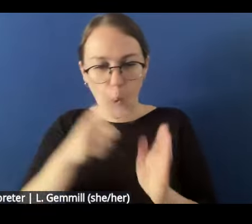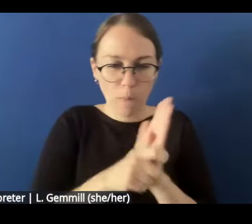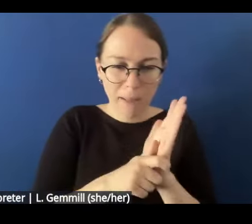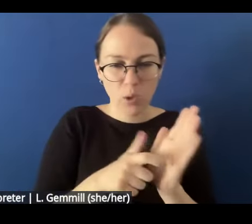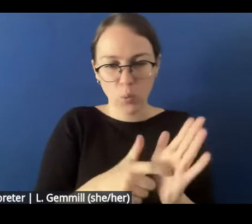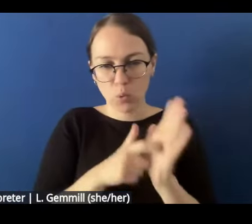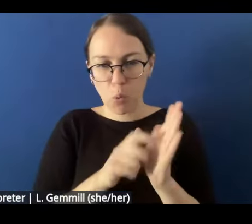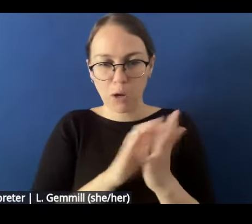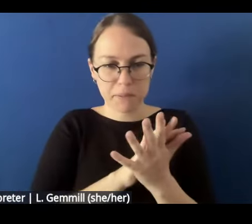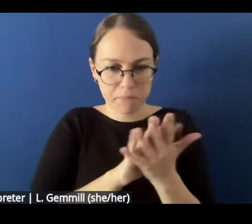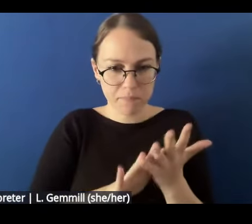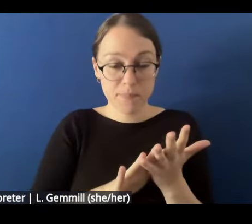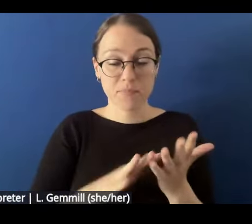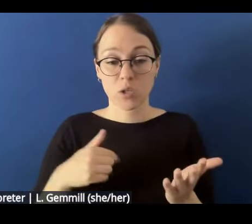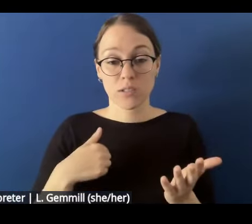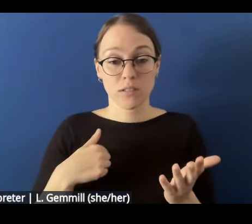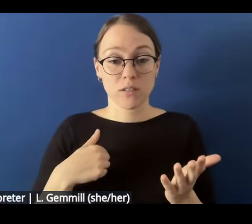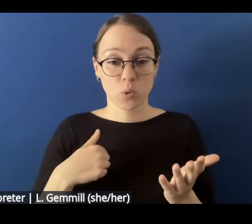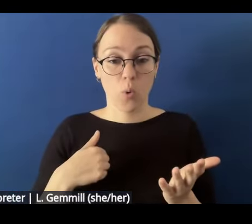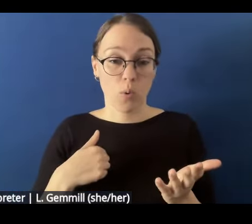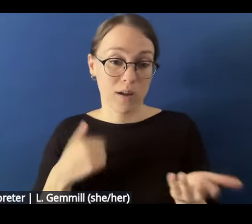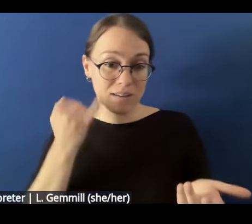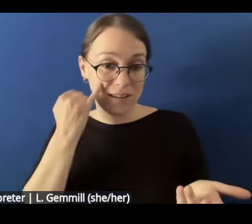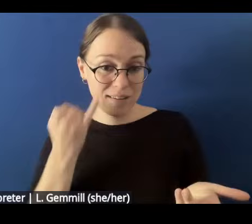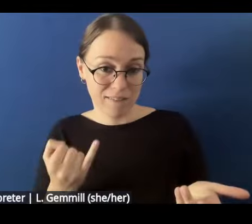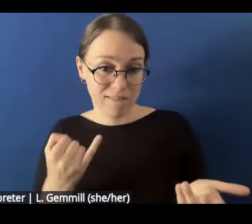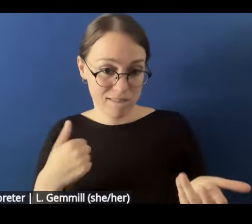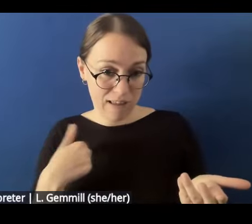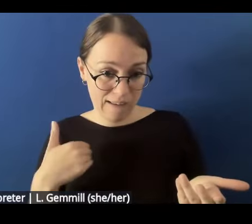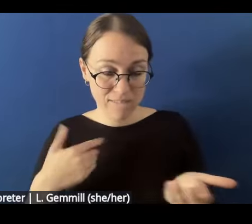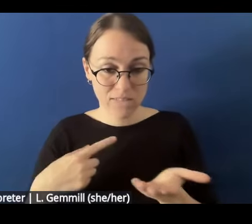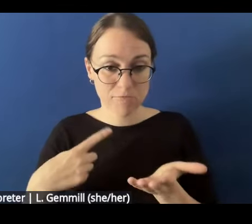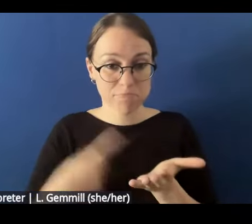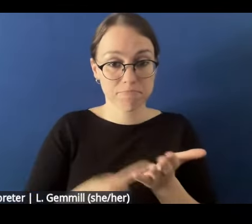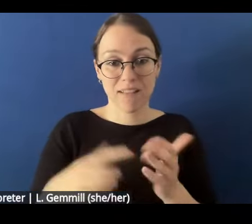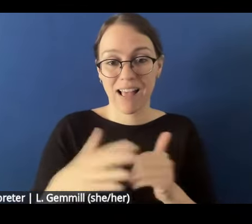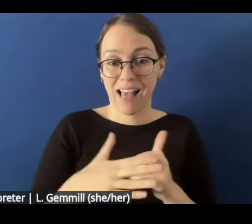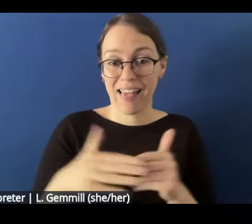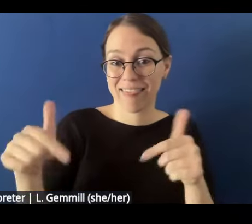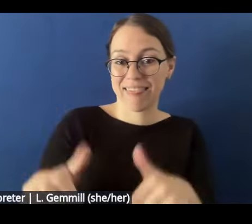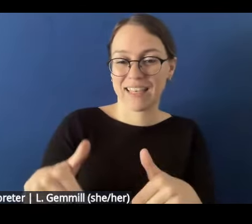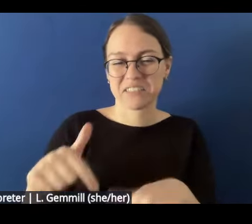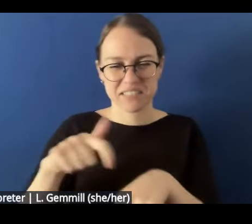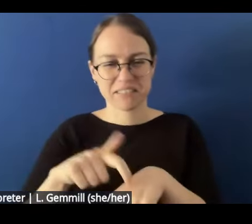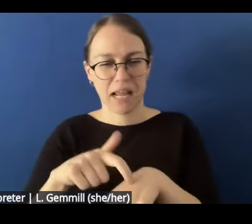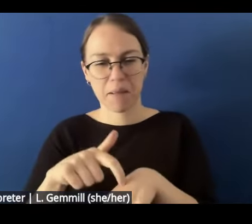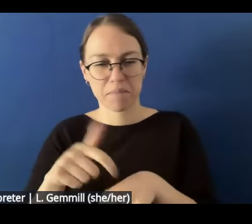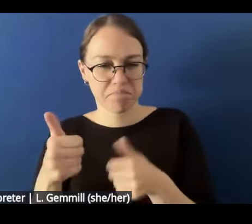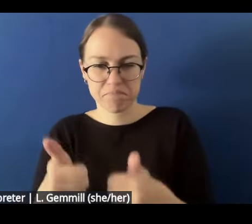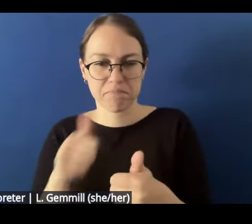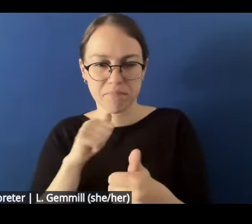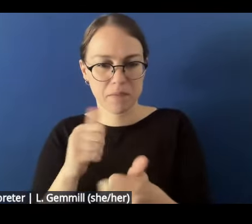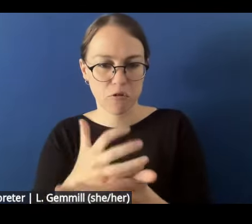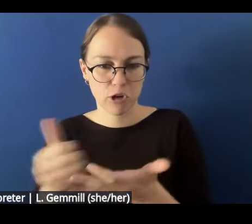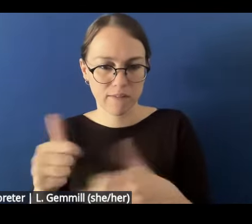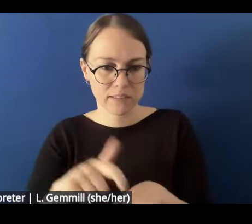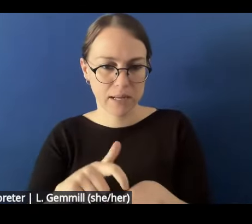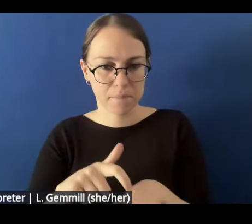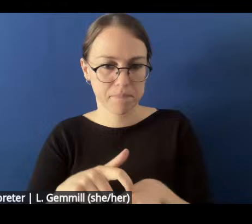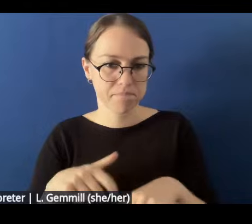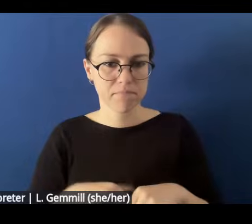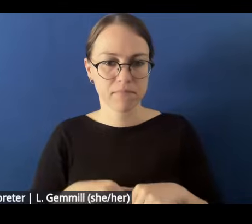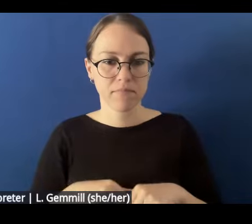mean if we need to like kind of, if we have a discussion on this, we're okay time-wise. So I'll kind of walk through it at a high level. We'll talk about